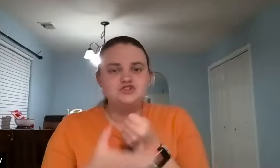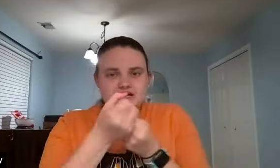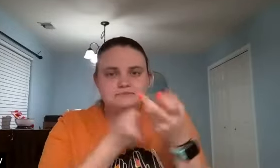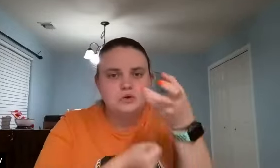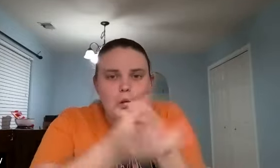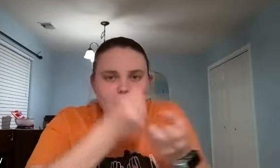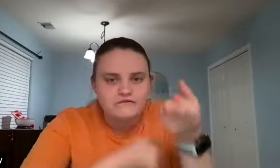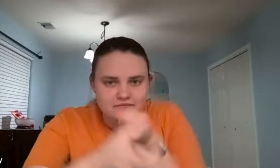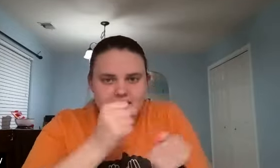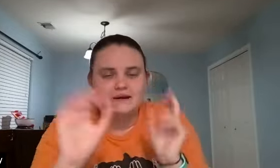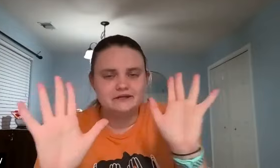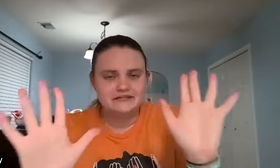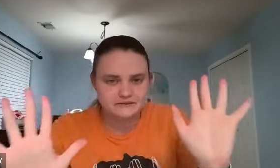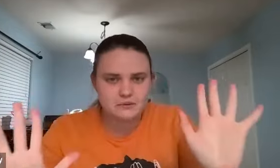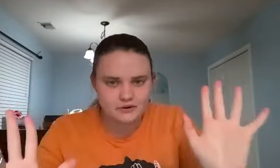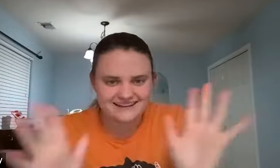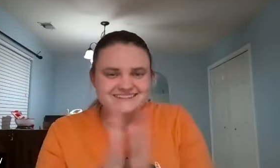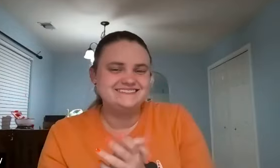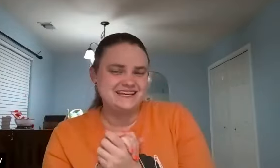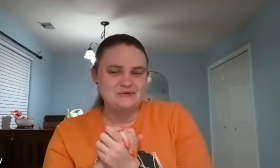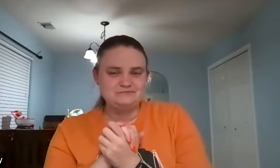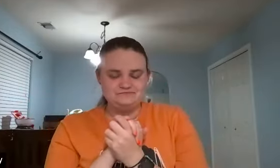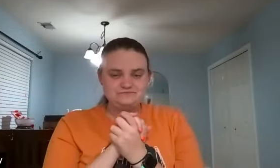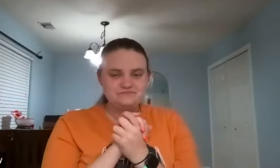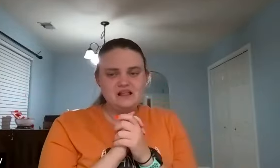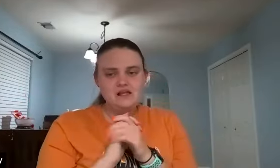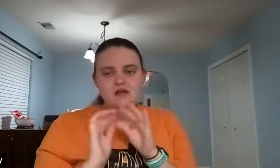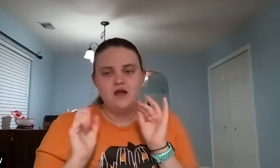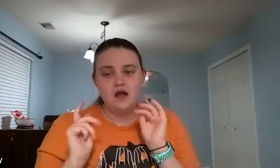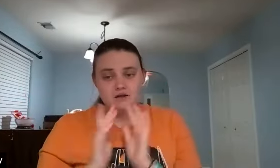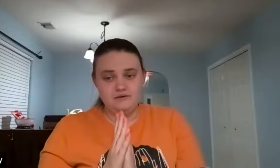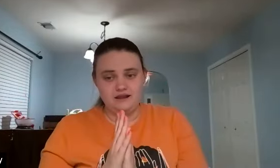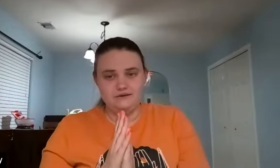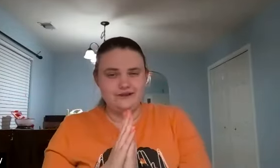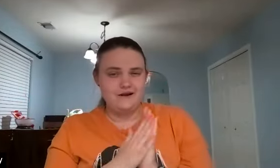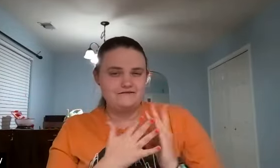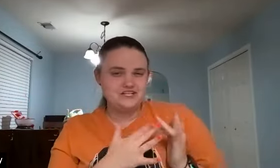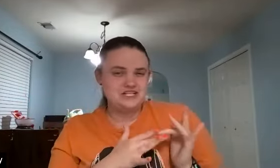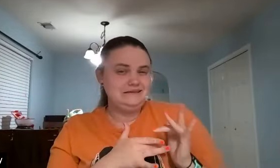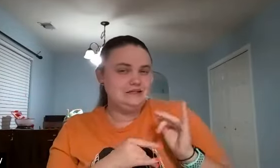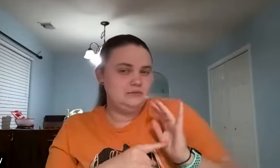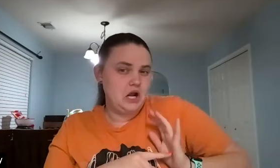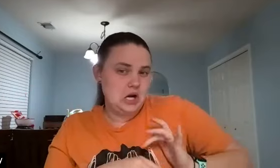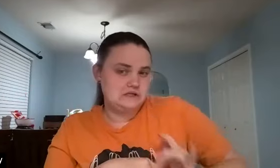trying to pull from them. I'm gonna give them a break. So, all righty, we are finishing a little bit